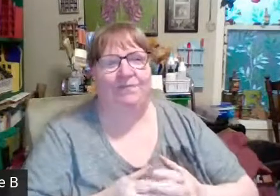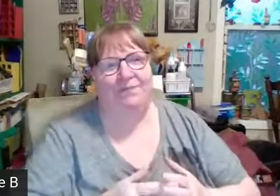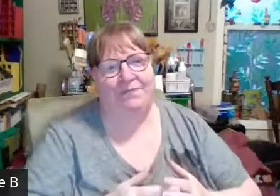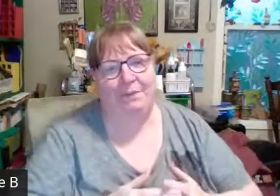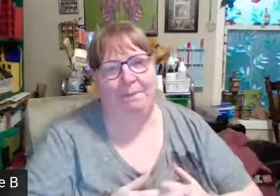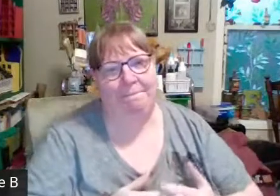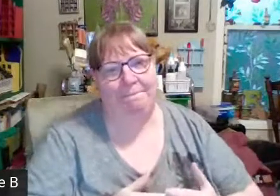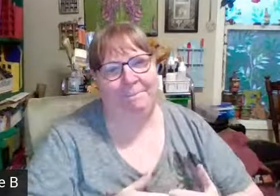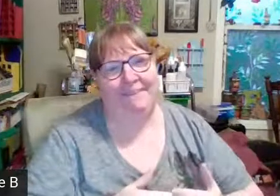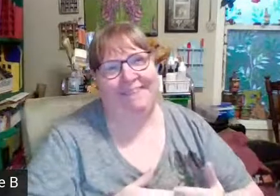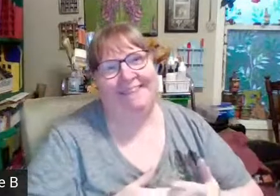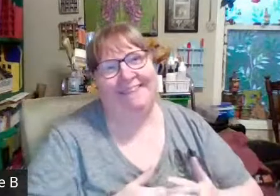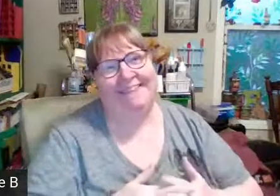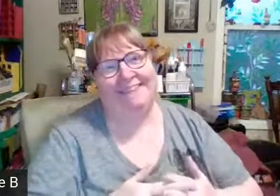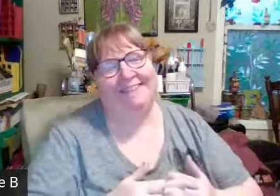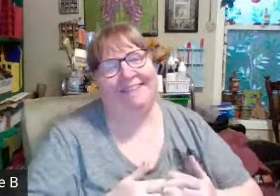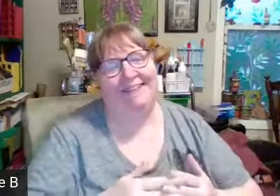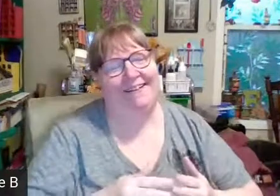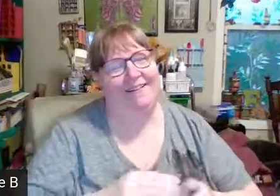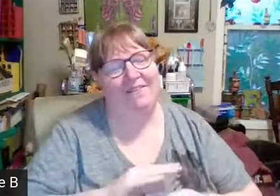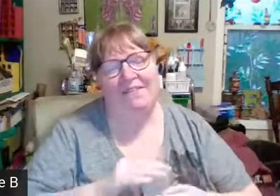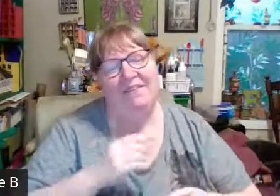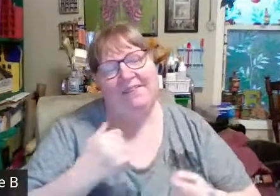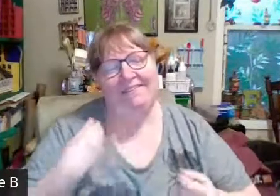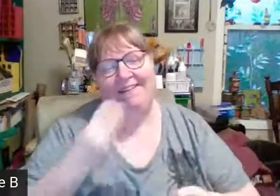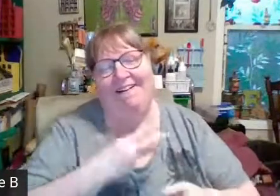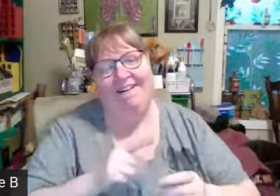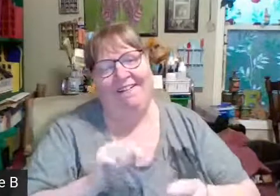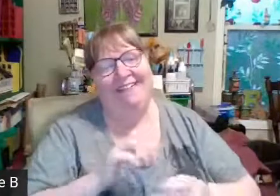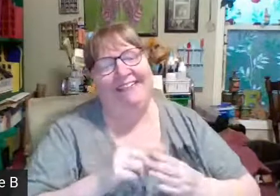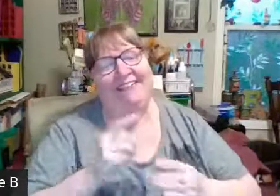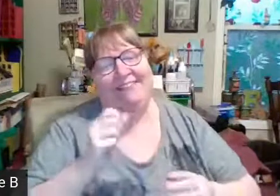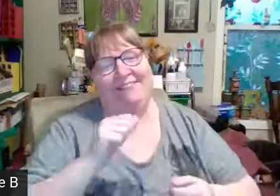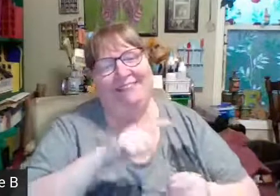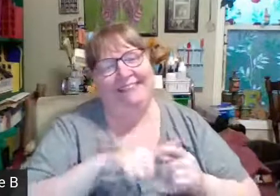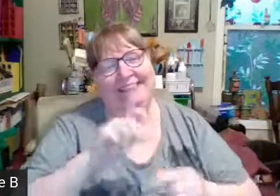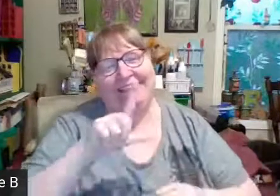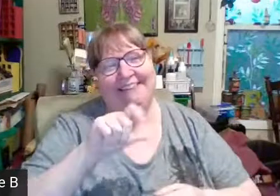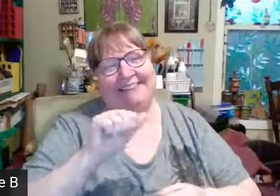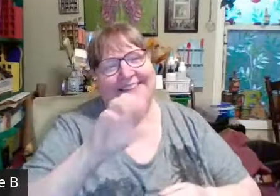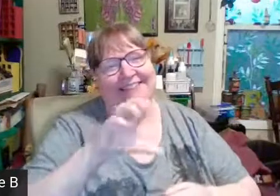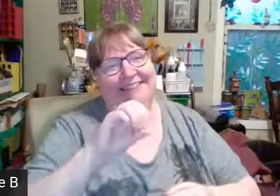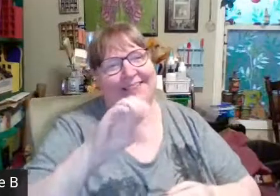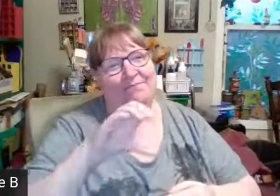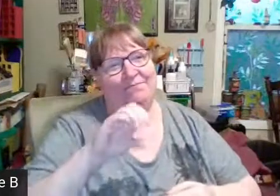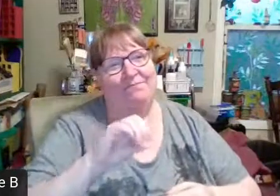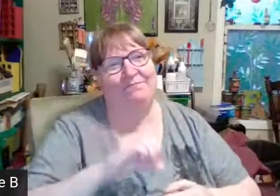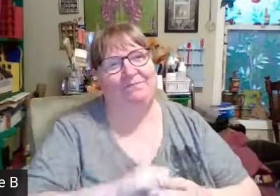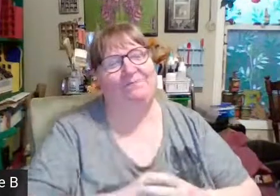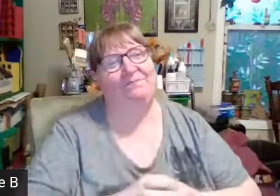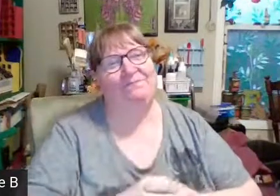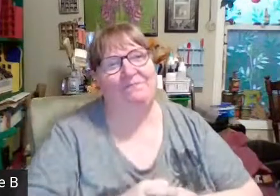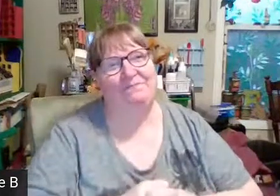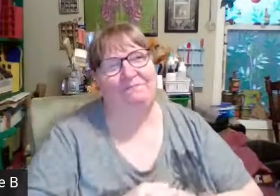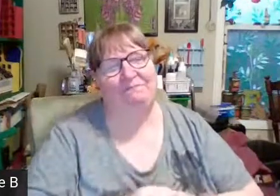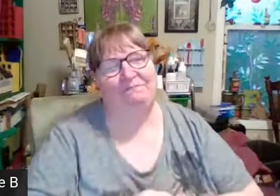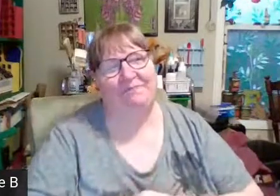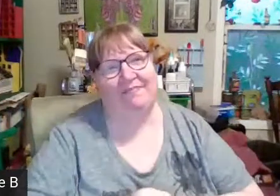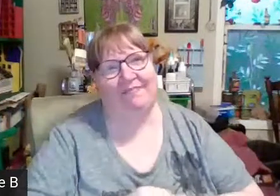on hand. That's why I was thinking lace, because to me, lace is a basic for many of the mixed media artists and paper crafters.